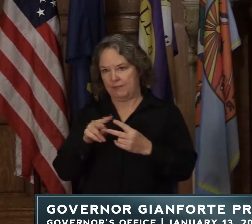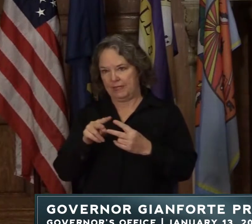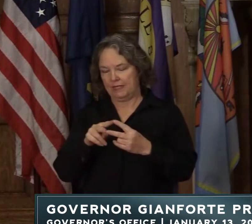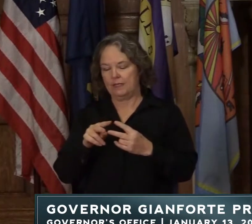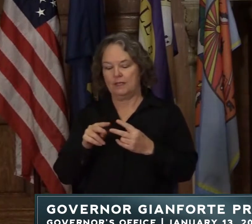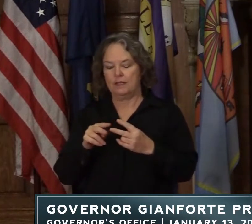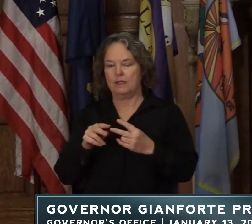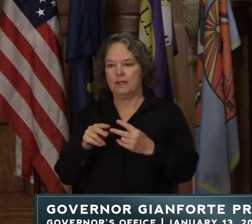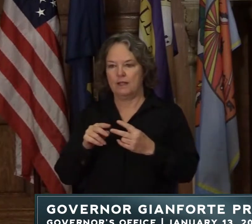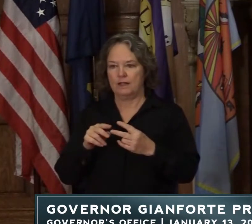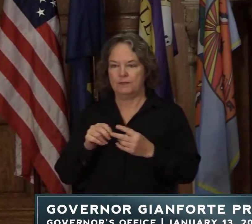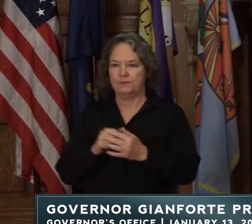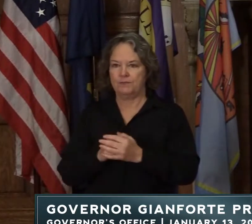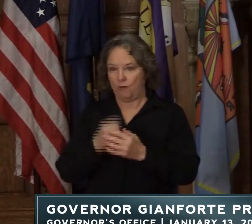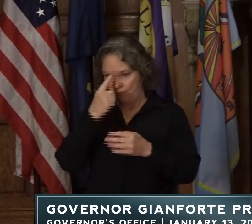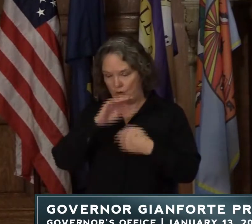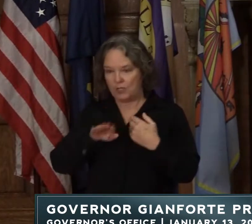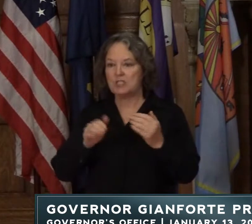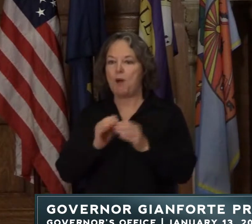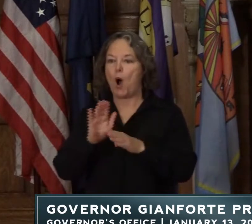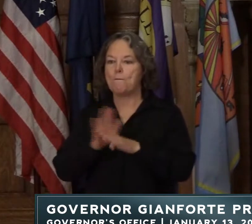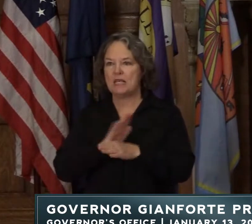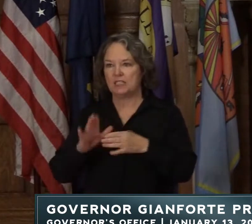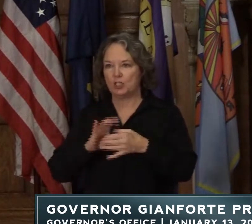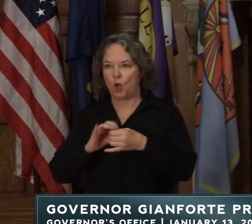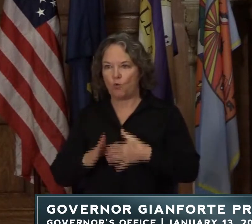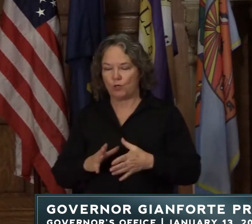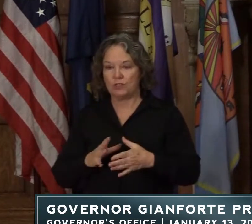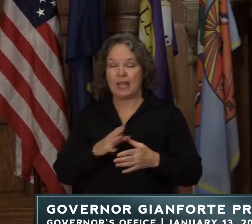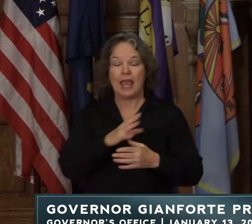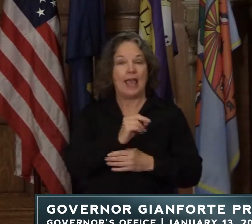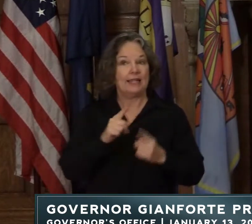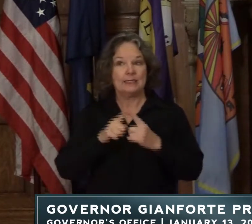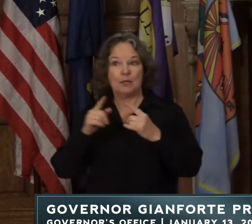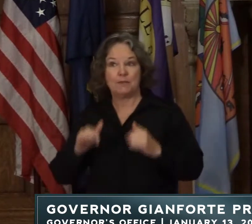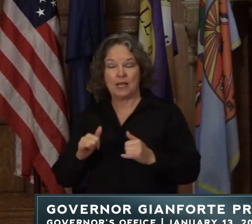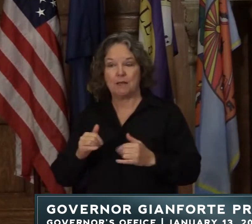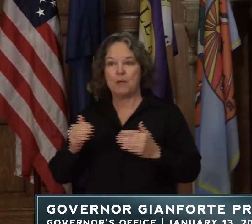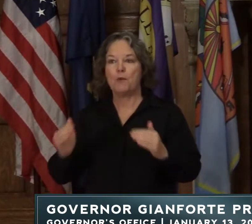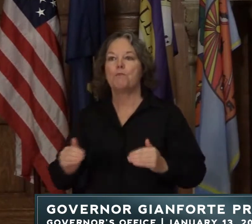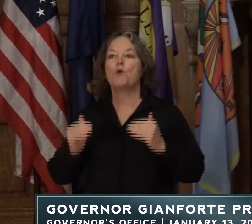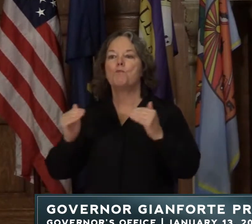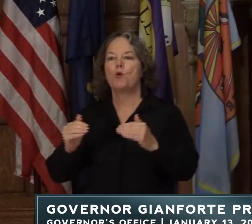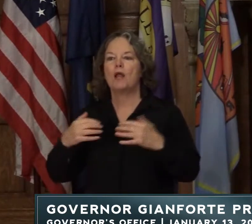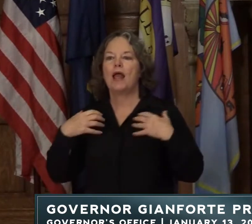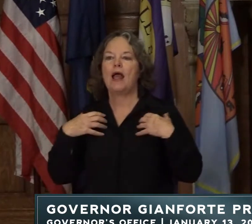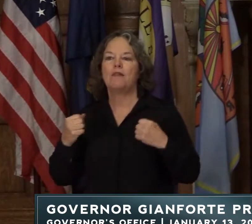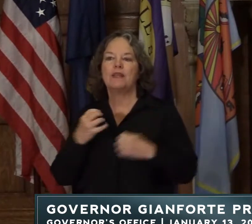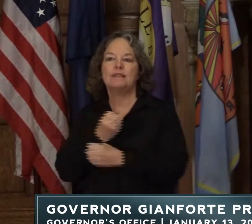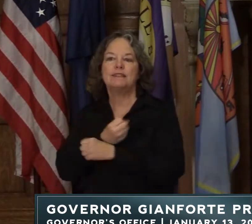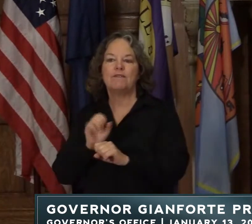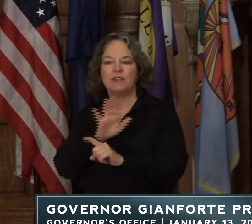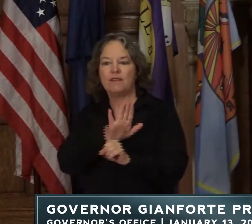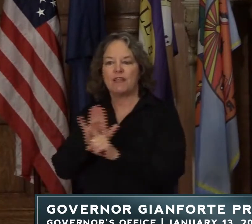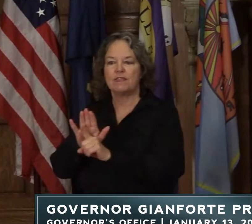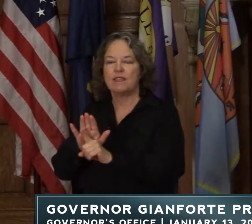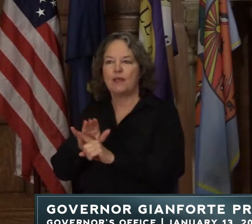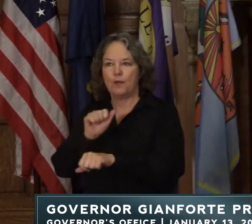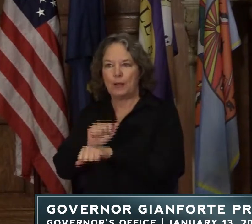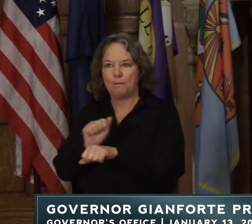face all across the state, while still promoting health and safety of their employees and their